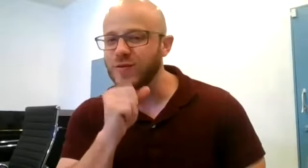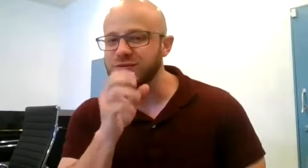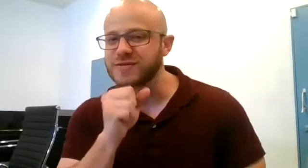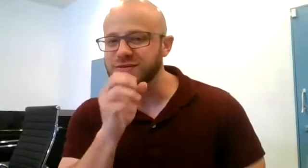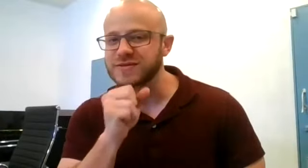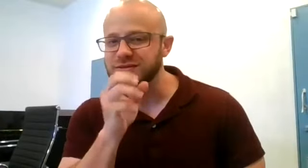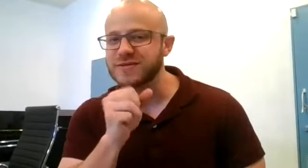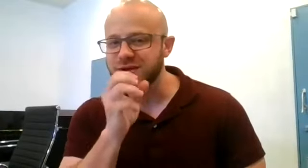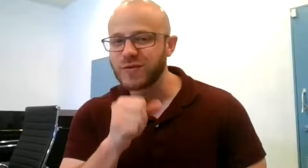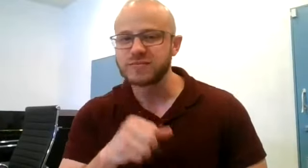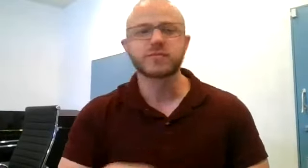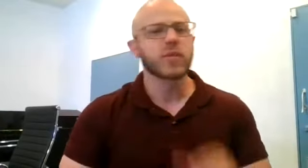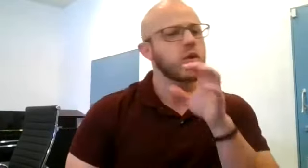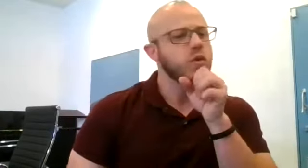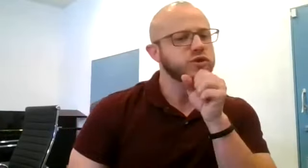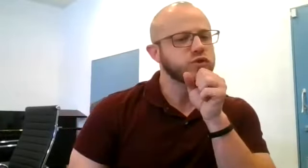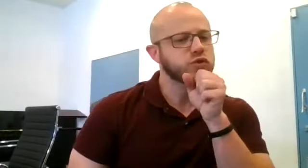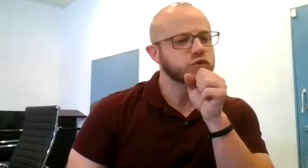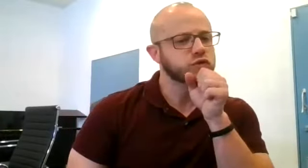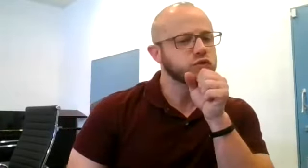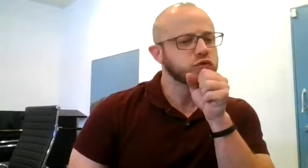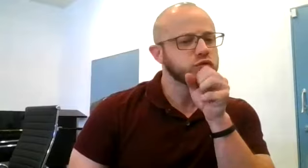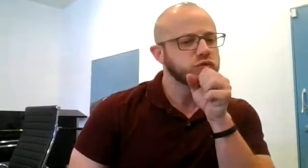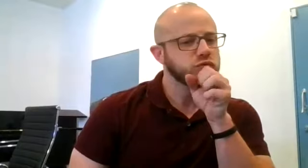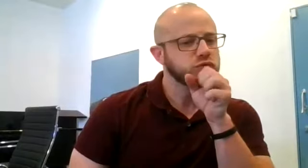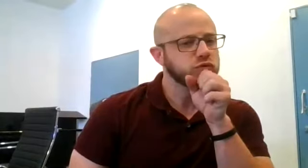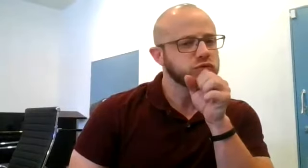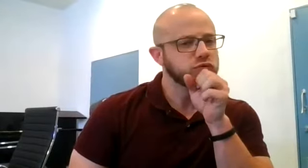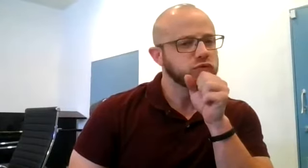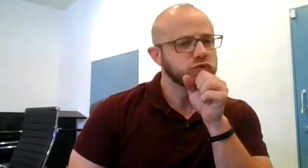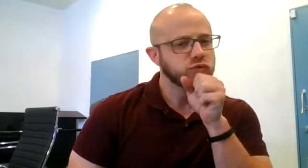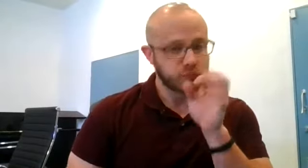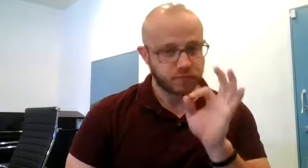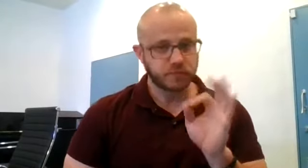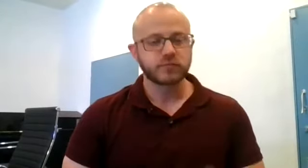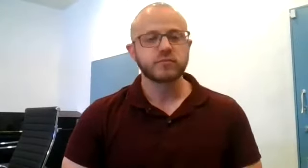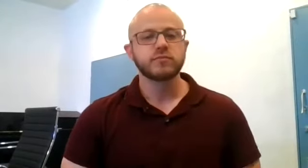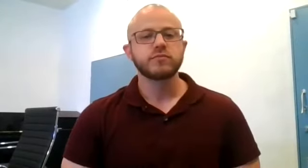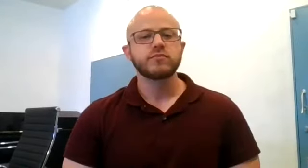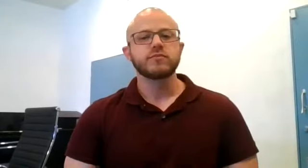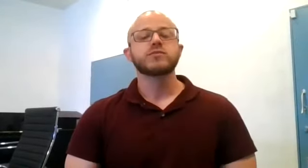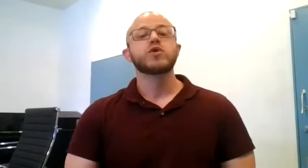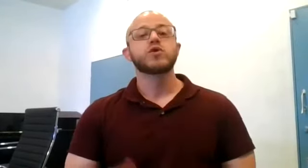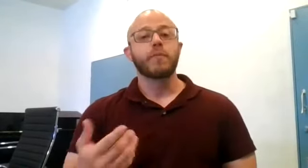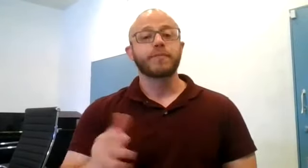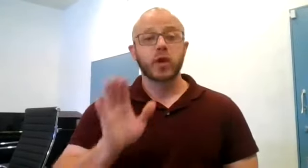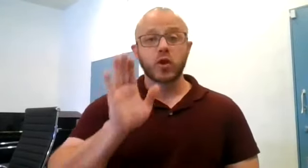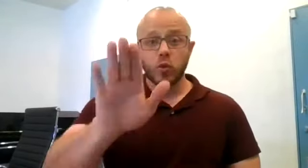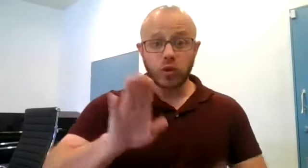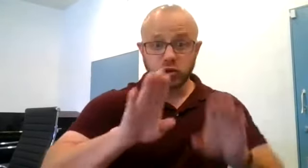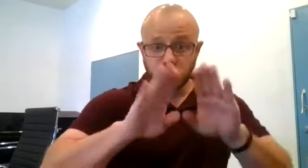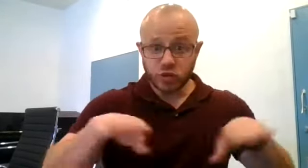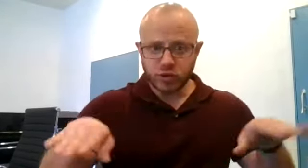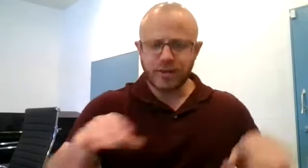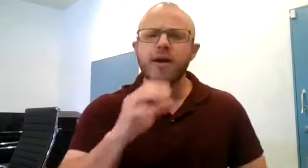sign comes from, is the beards. Versus orange stays at the chin and the hands move, the fingers move. So